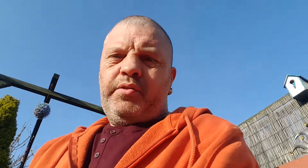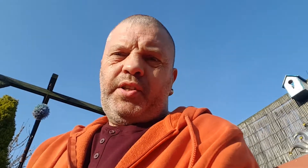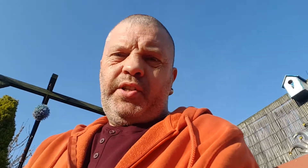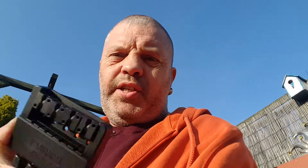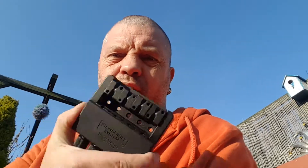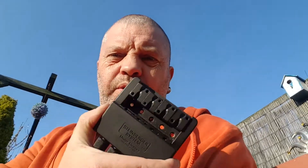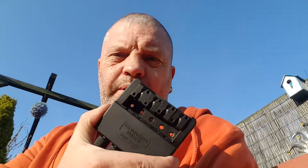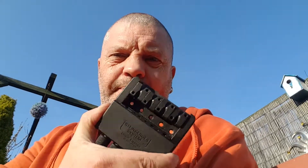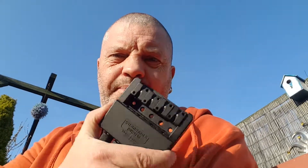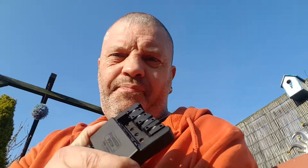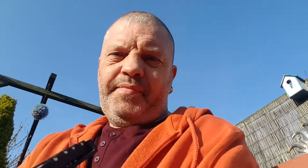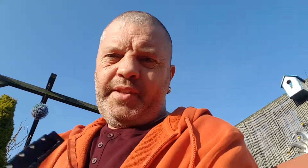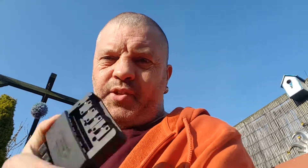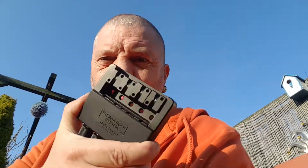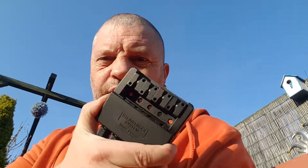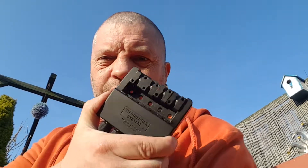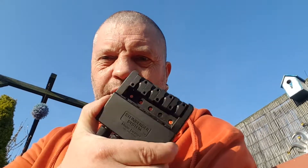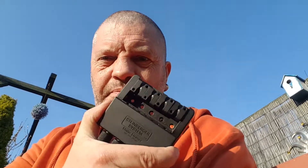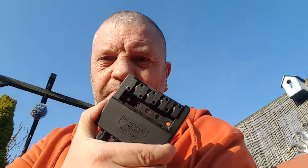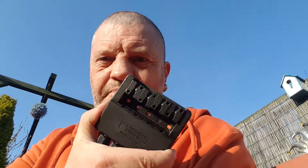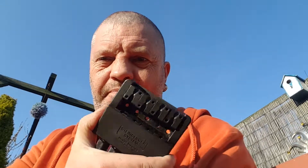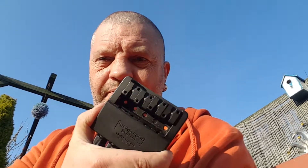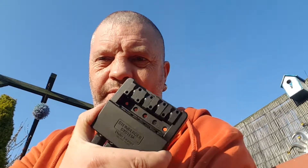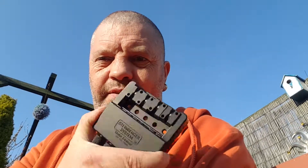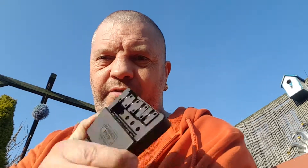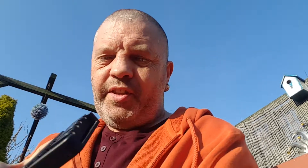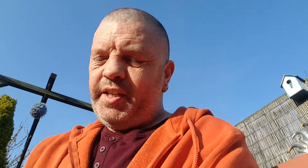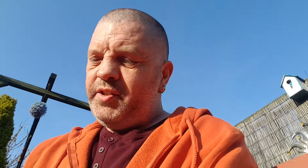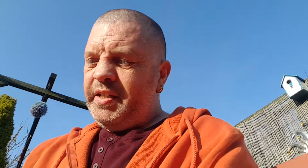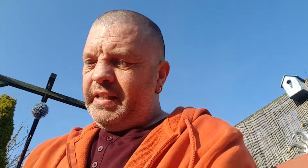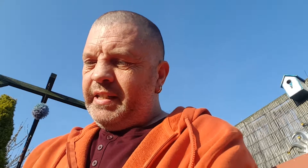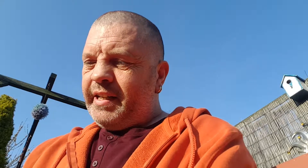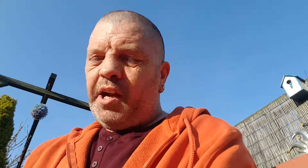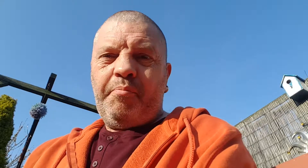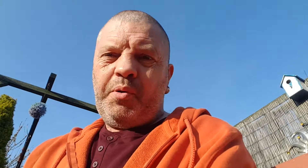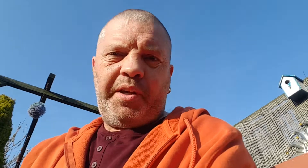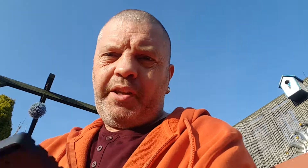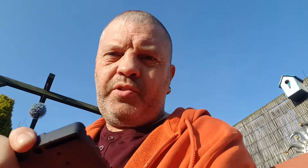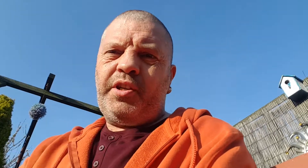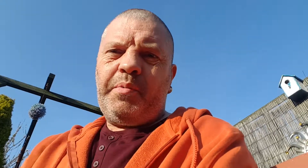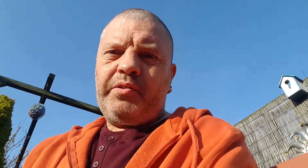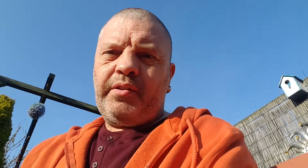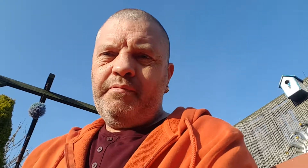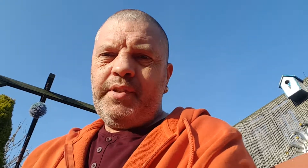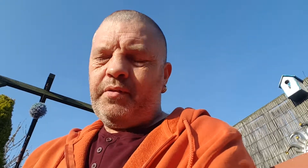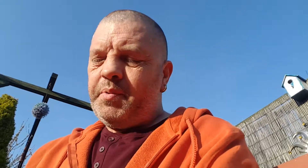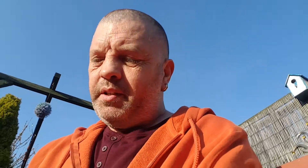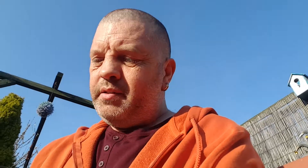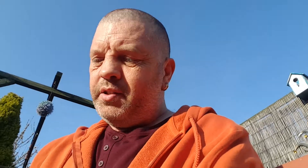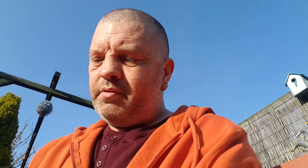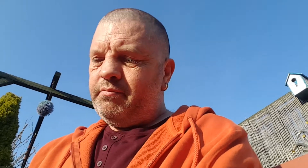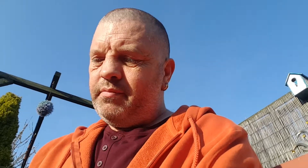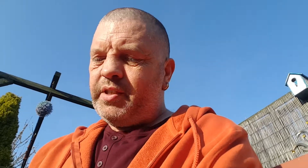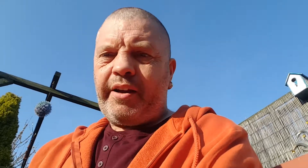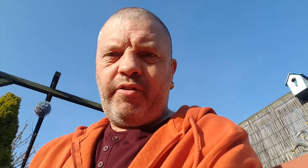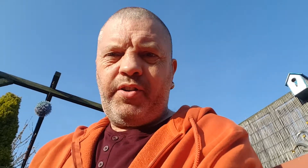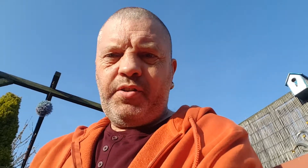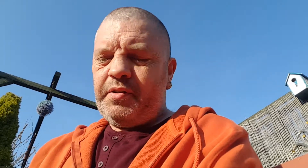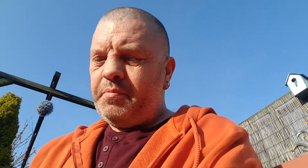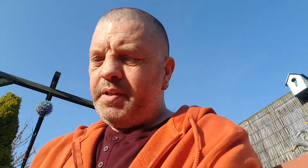to continue to search for these. I can't put one of those cheap ones on, it will be just sacrilege. It'll be